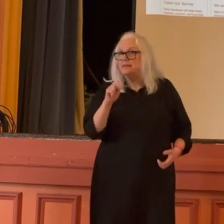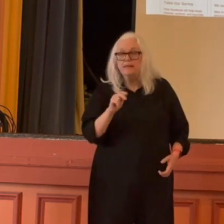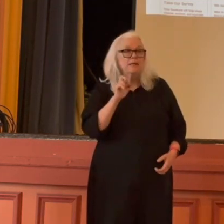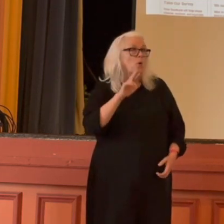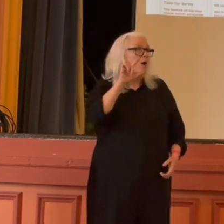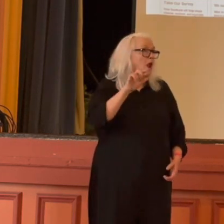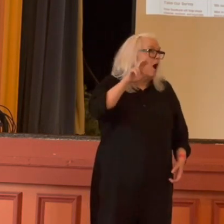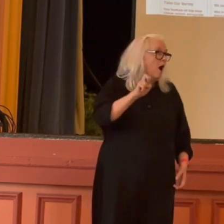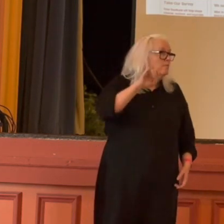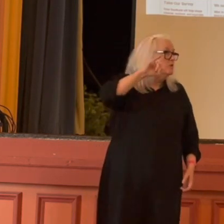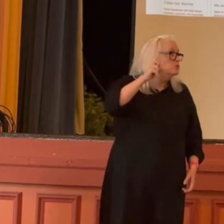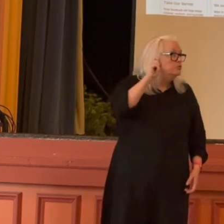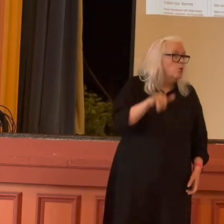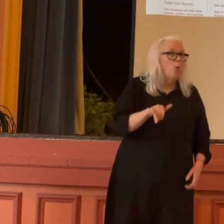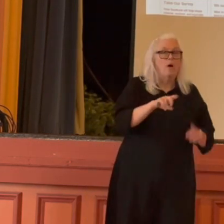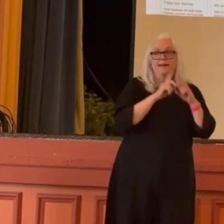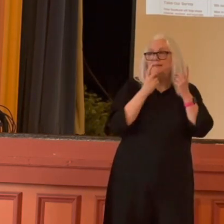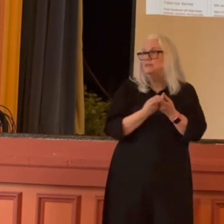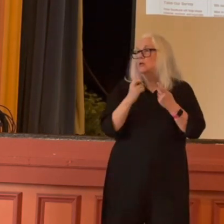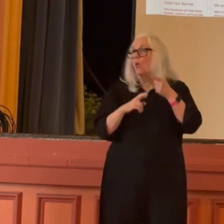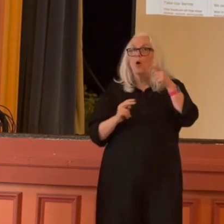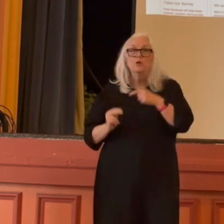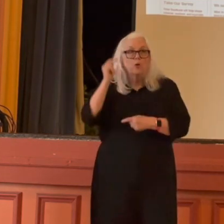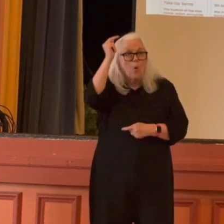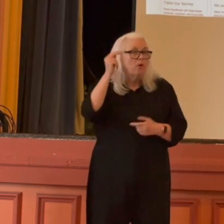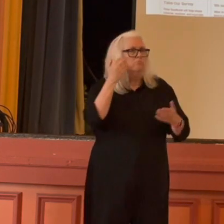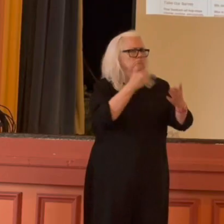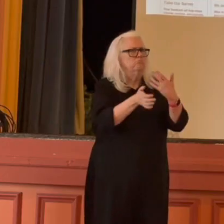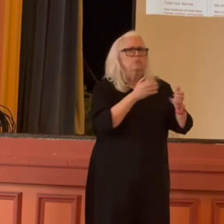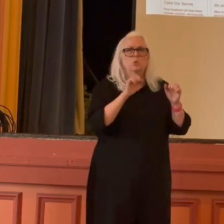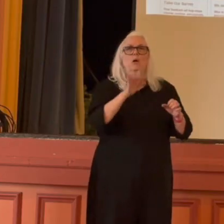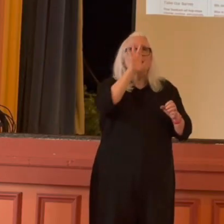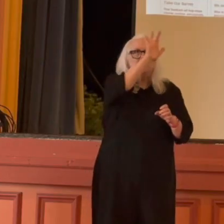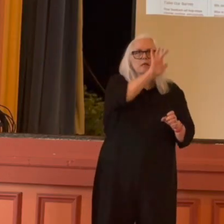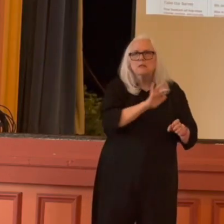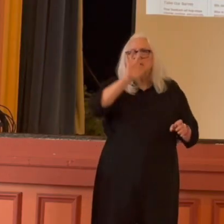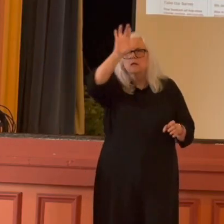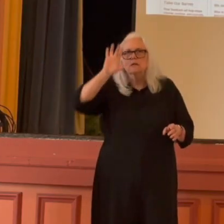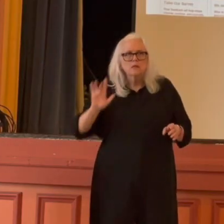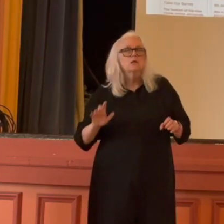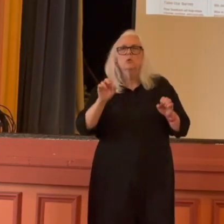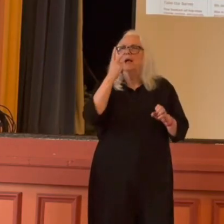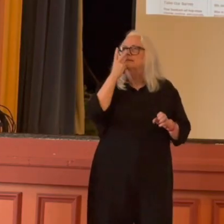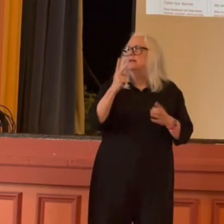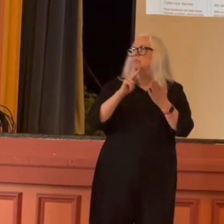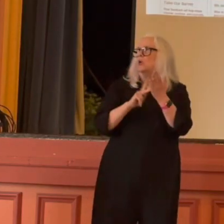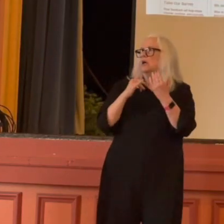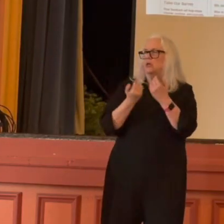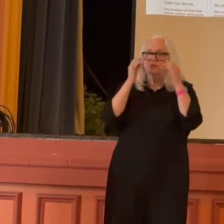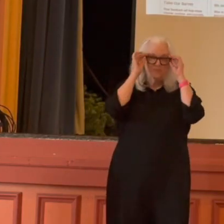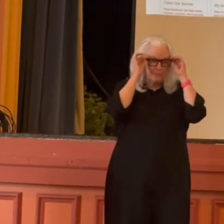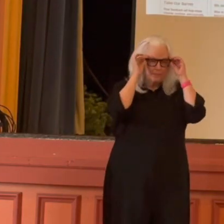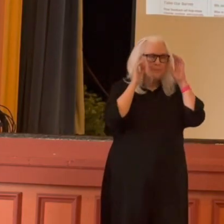Click on your district, whether you're staff or not, and it will be projects that you can look into. Also, there's a